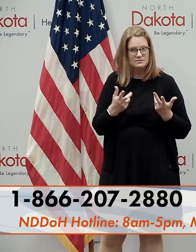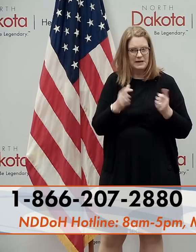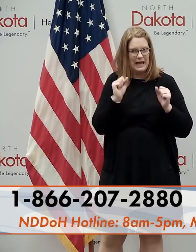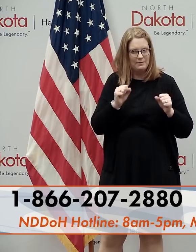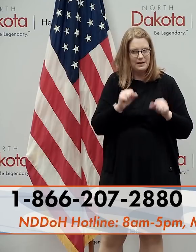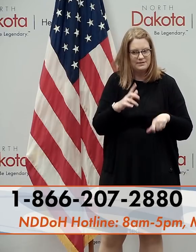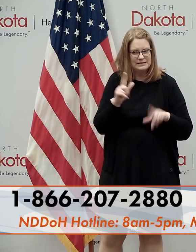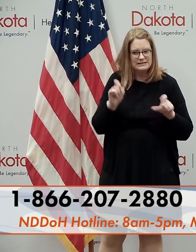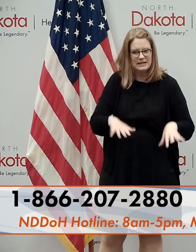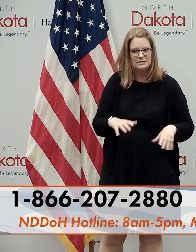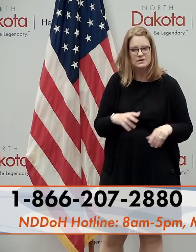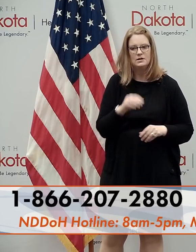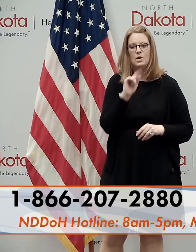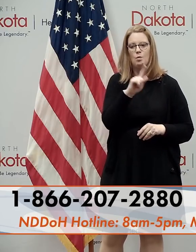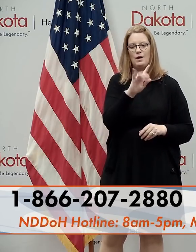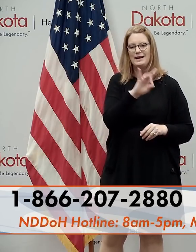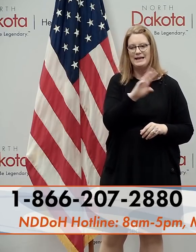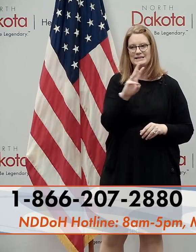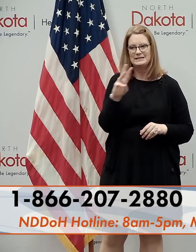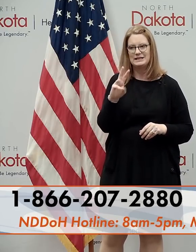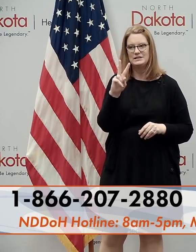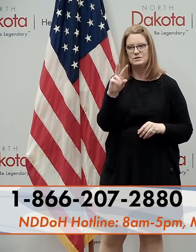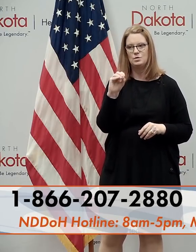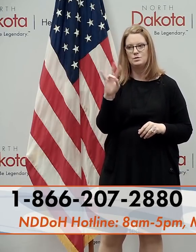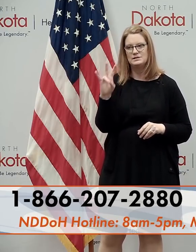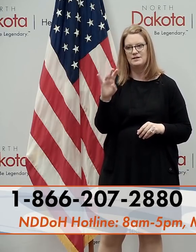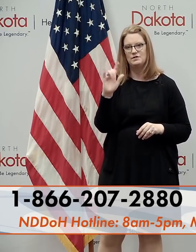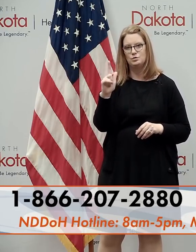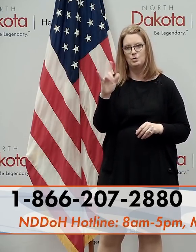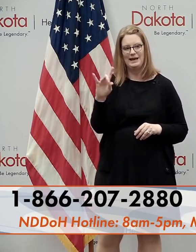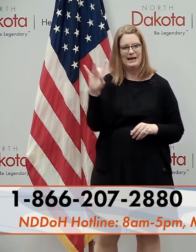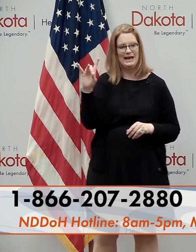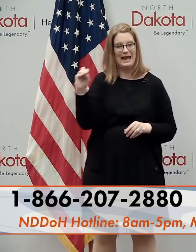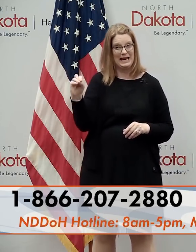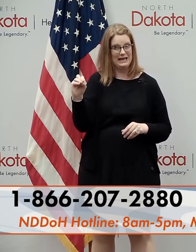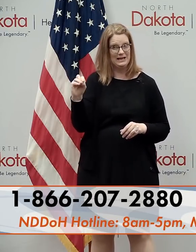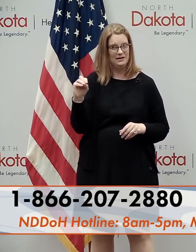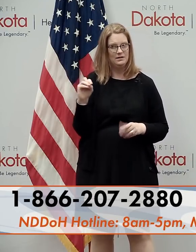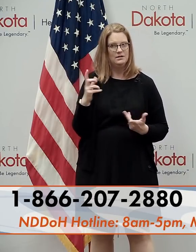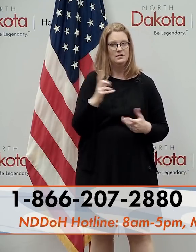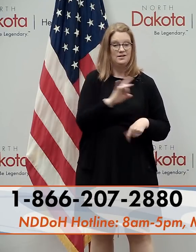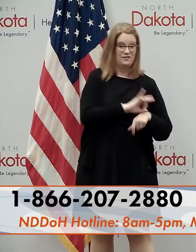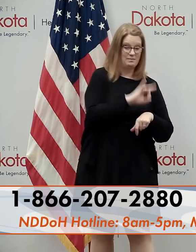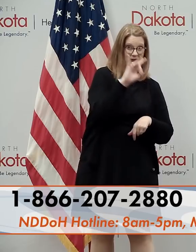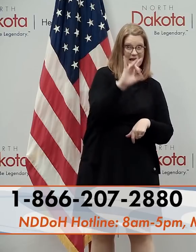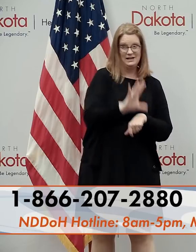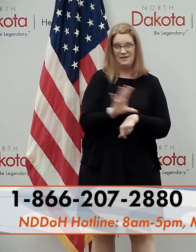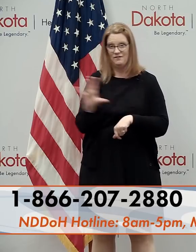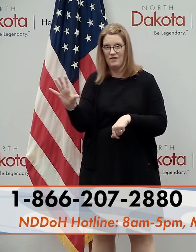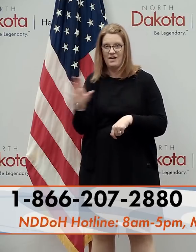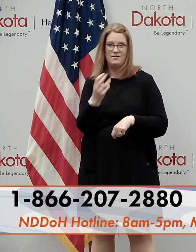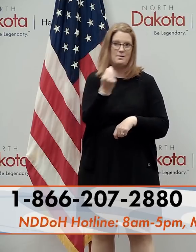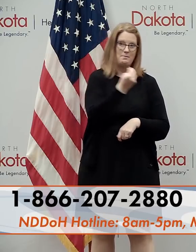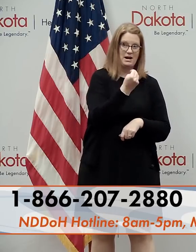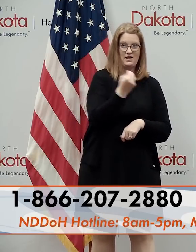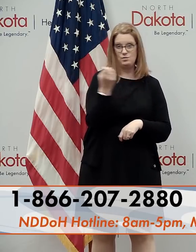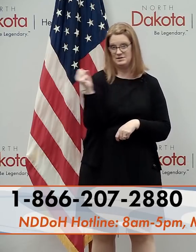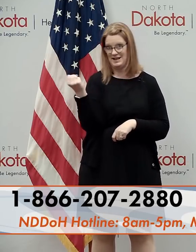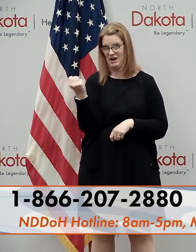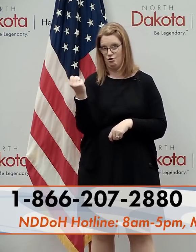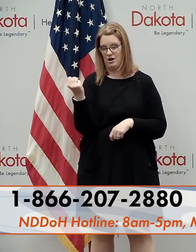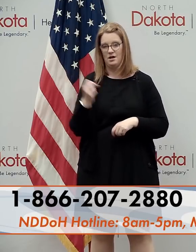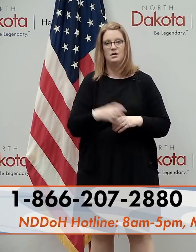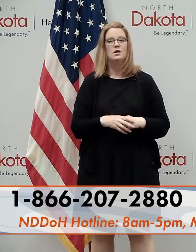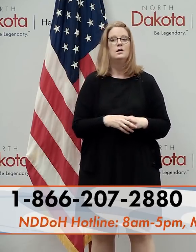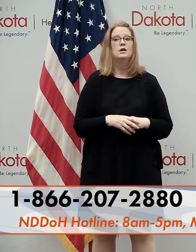our hotline, 1-866-207-2880 from 8 a.m. to 5 p.m. Monday through Saturday.